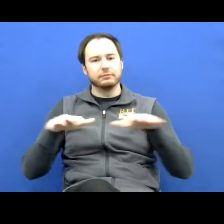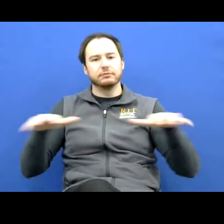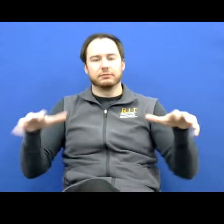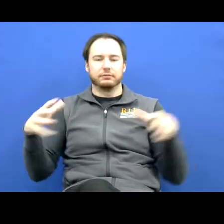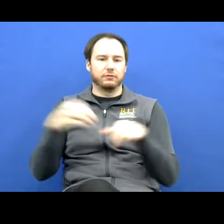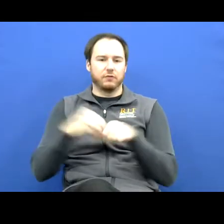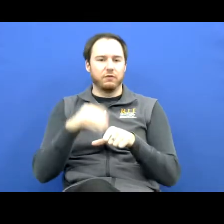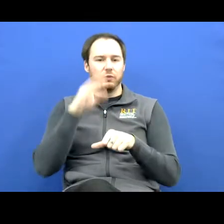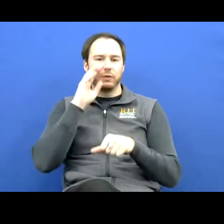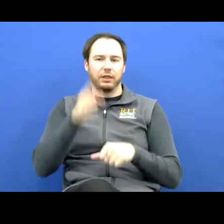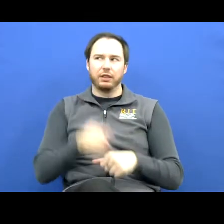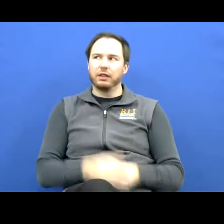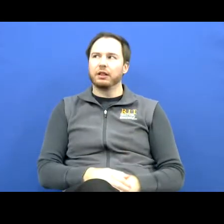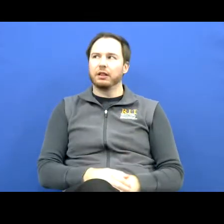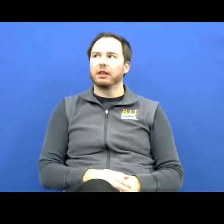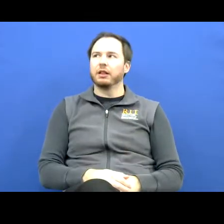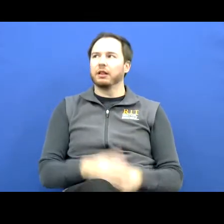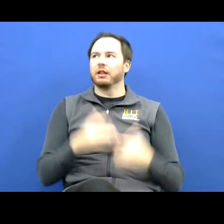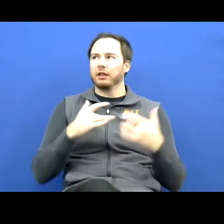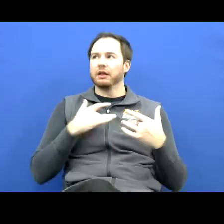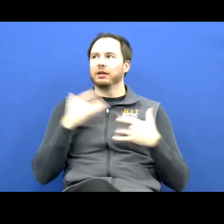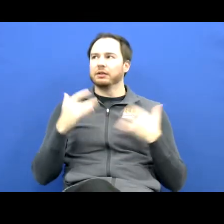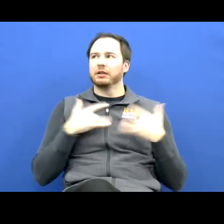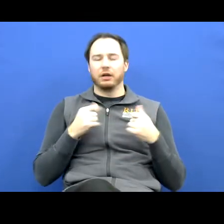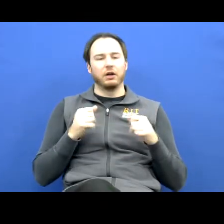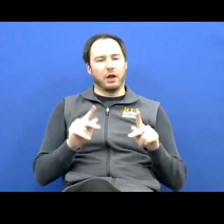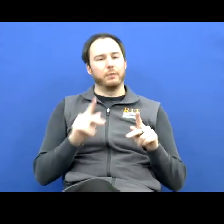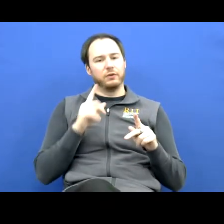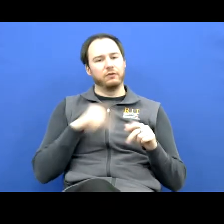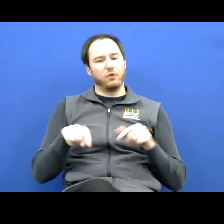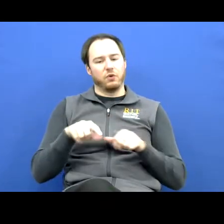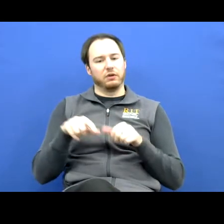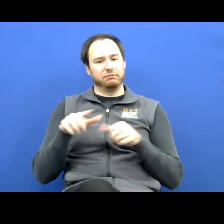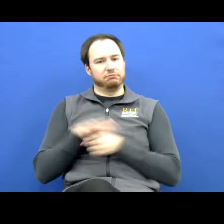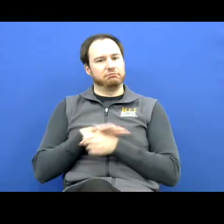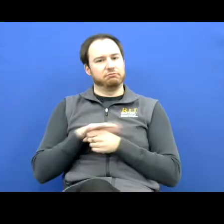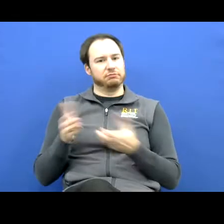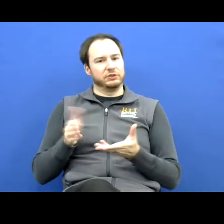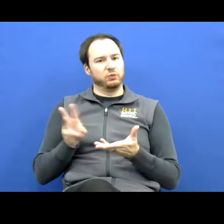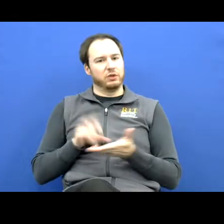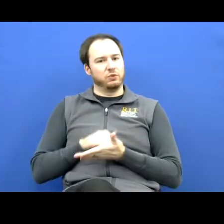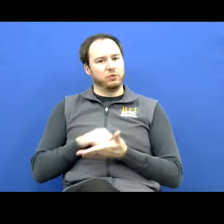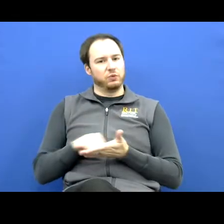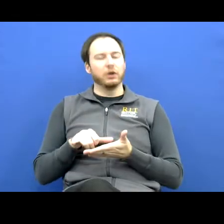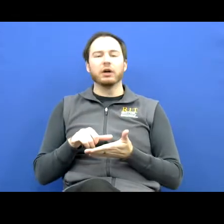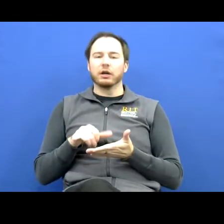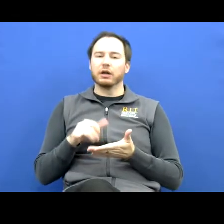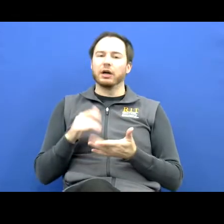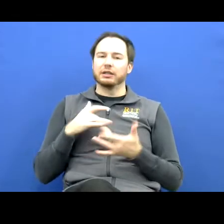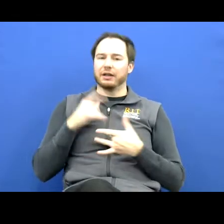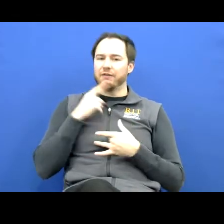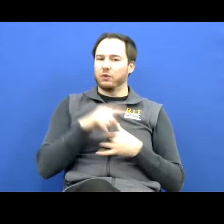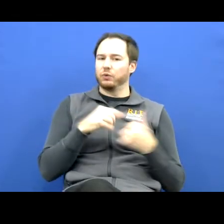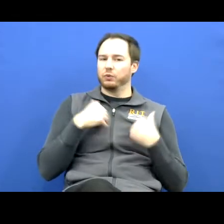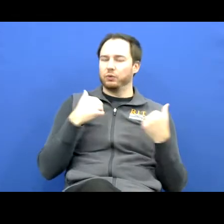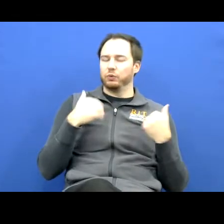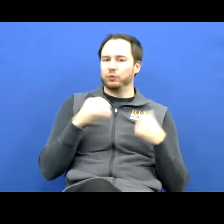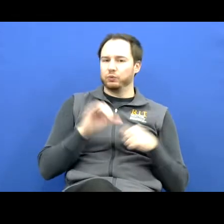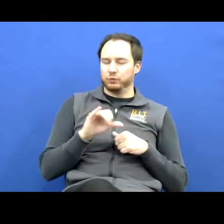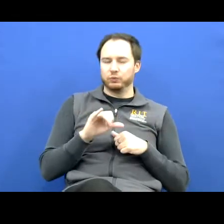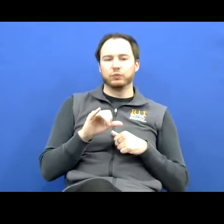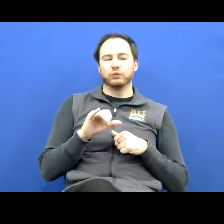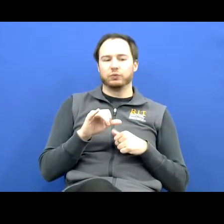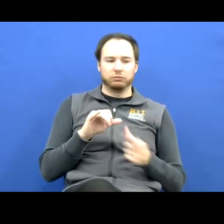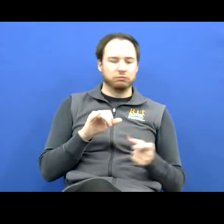involved in this. So very exciting opportunity for this area, and especially for our youth. Again,